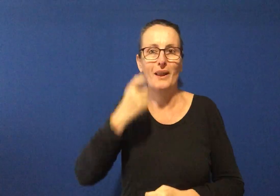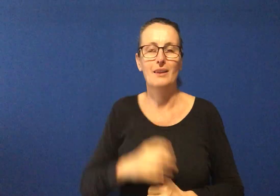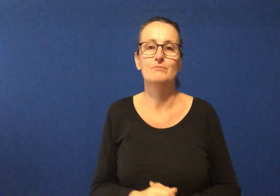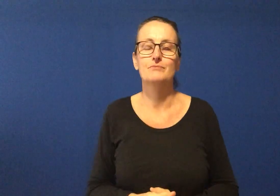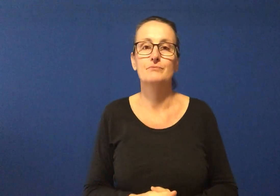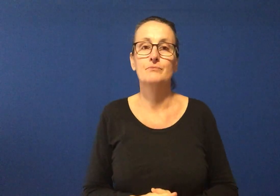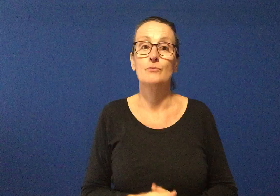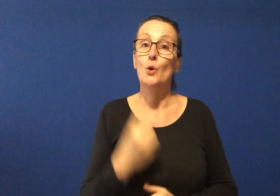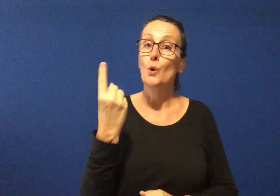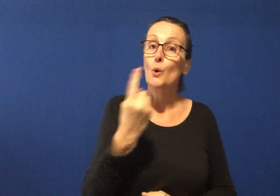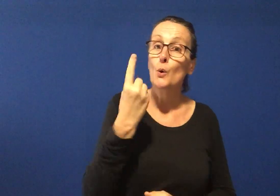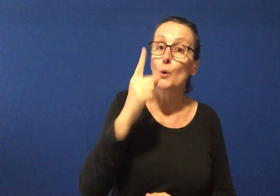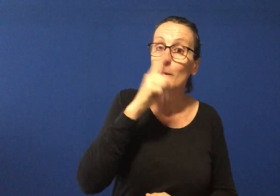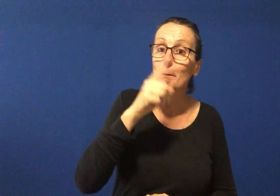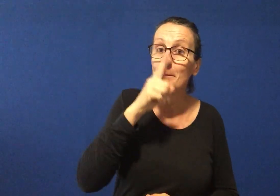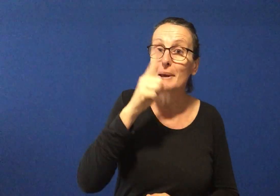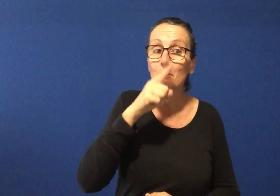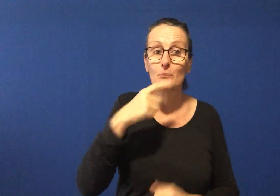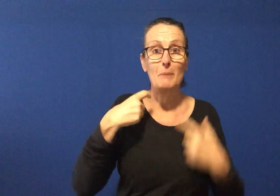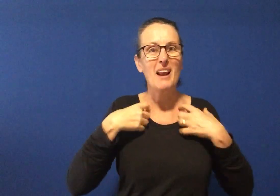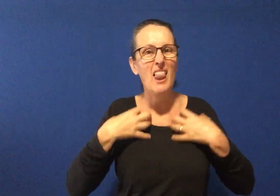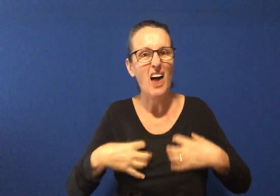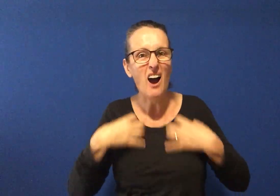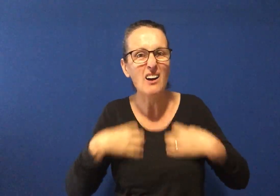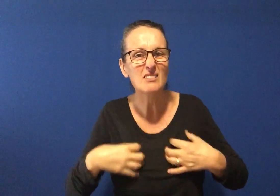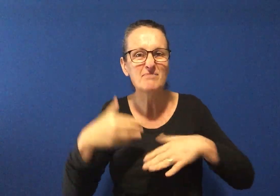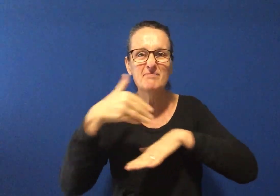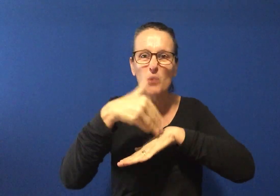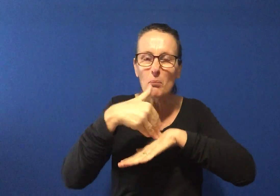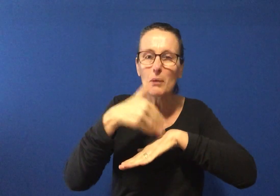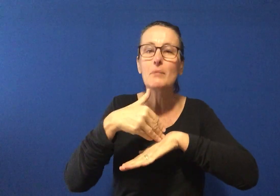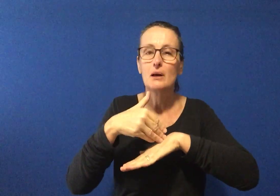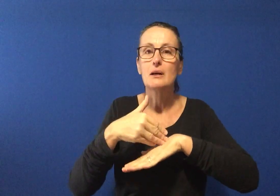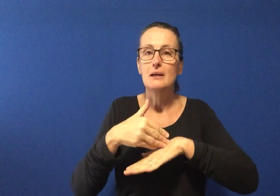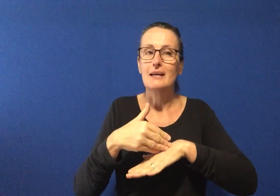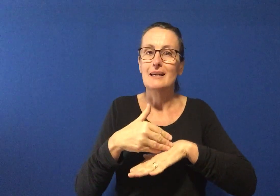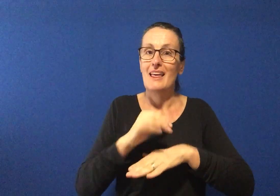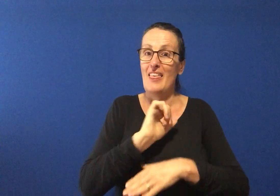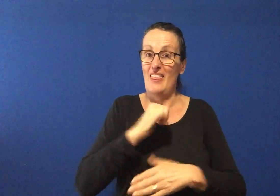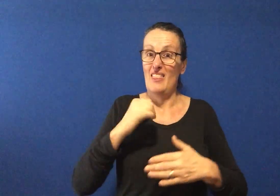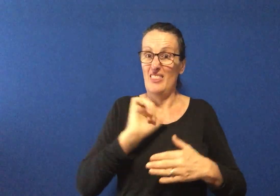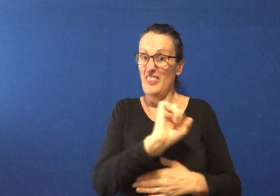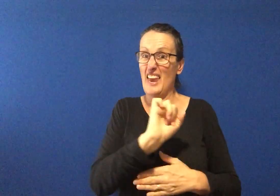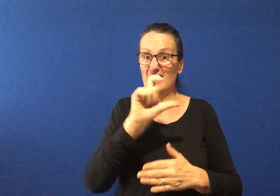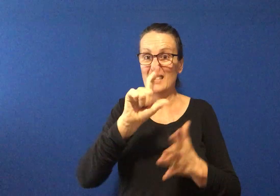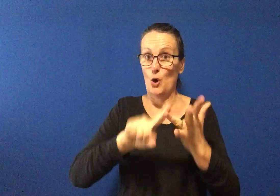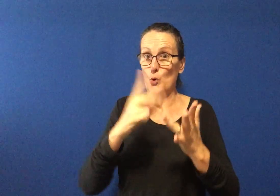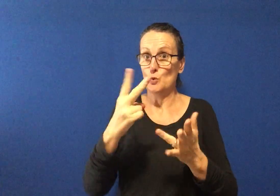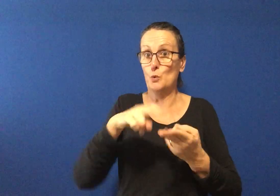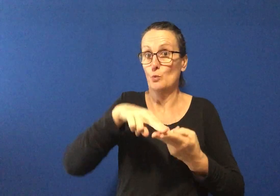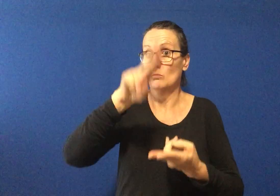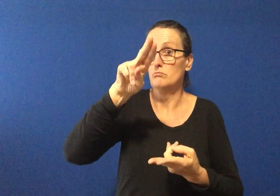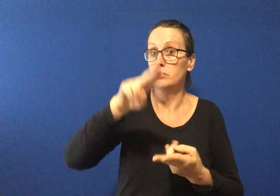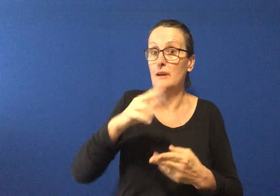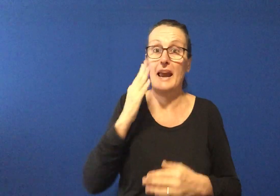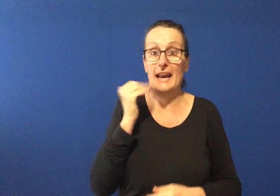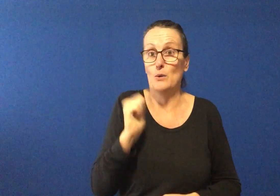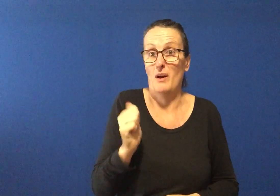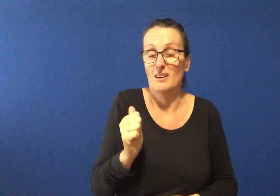in terms of their lung function will tend to have a slightly higher carbon dioxide level because the exchange isn't as efficient in